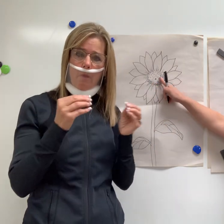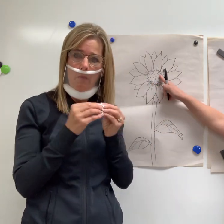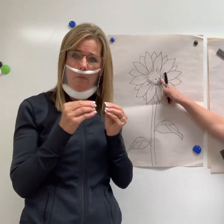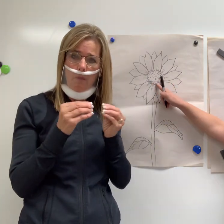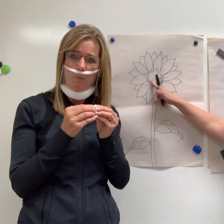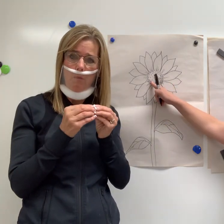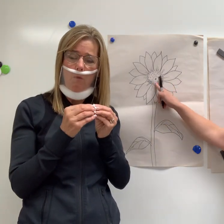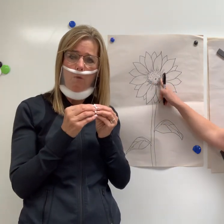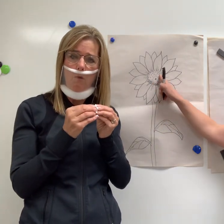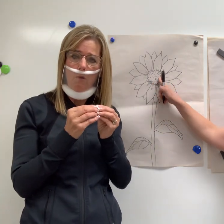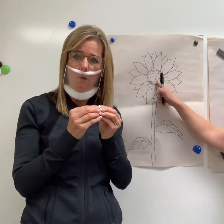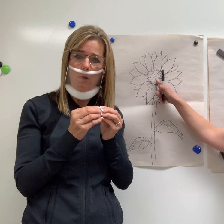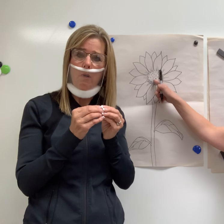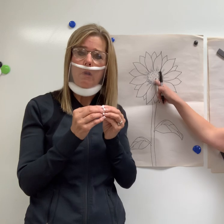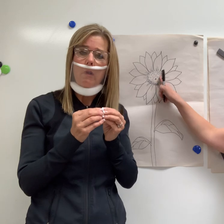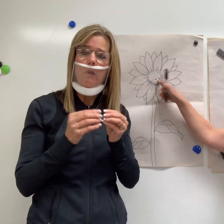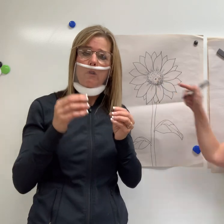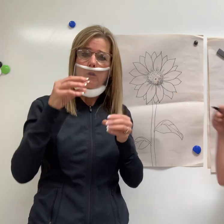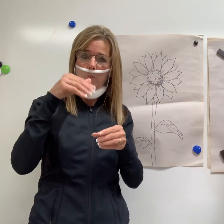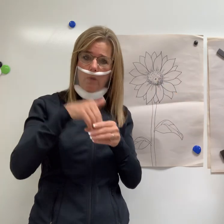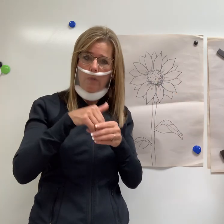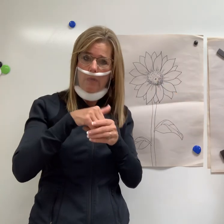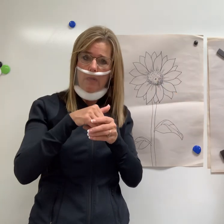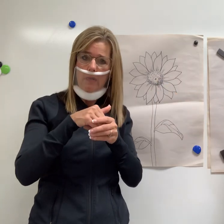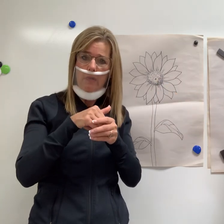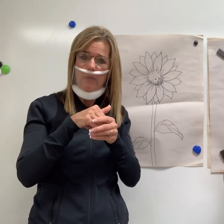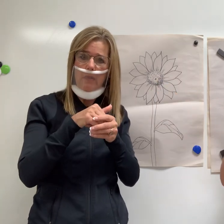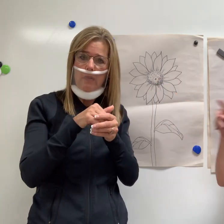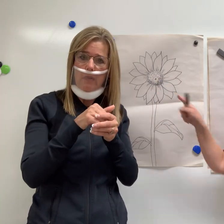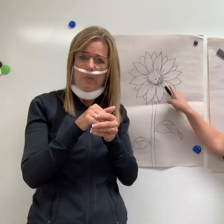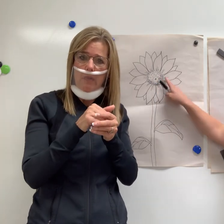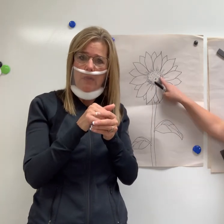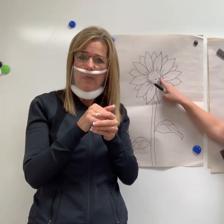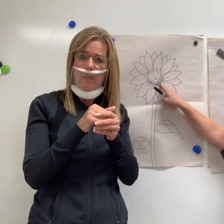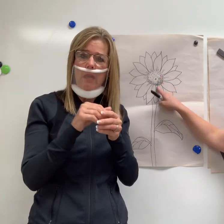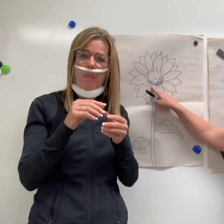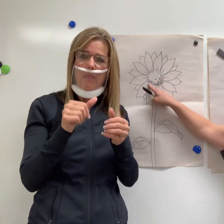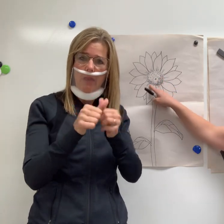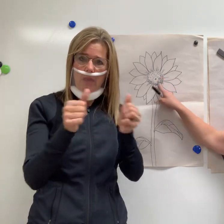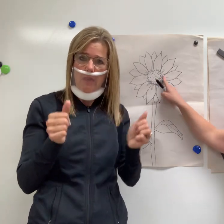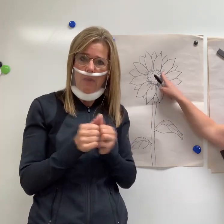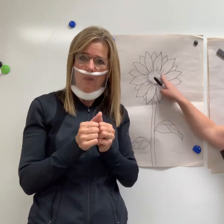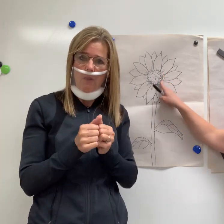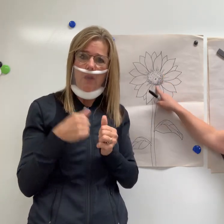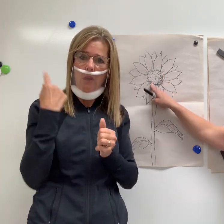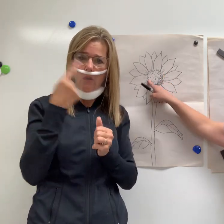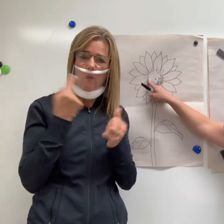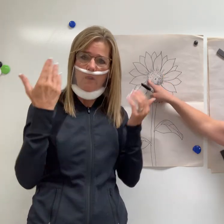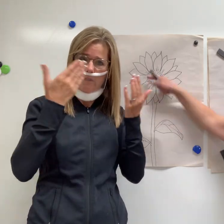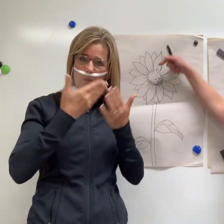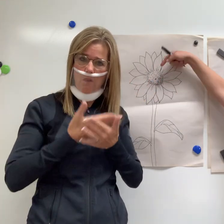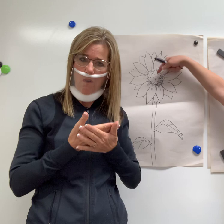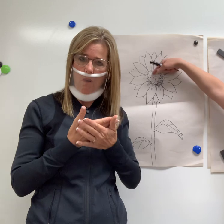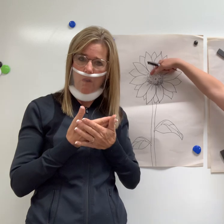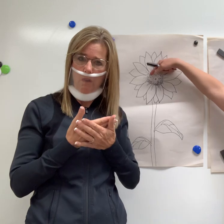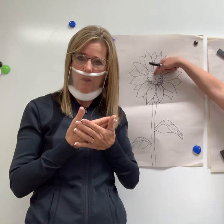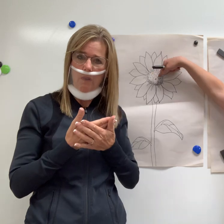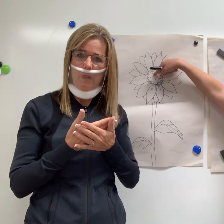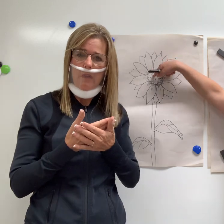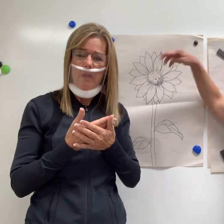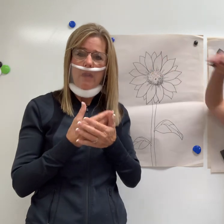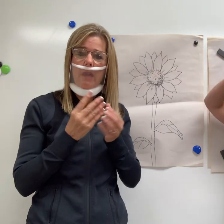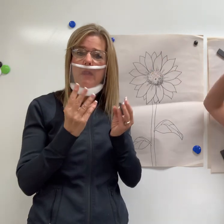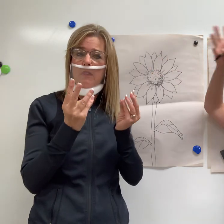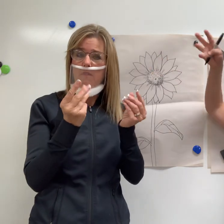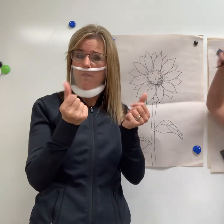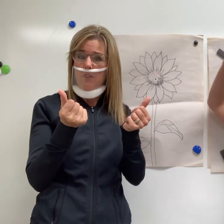more lines, the more texture that I put together, like in clusters, that area looks darker. It looks like it's in shadow. And the